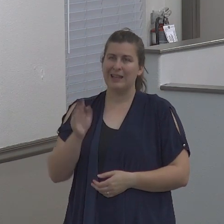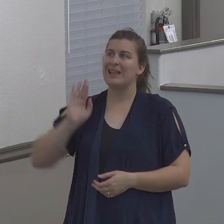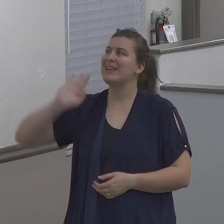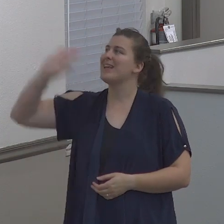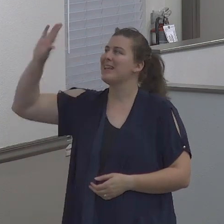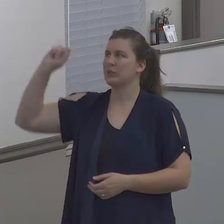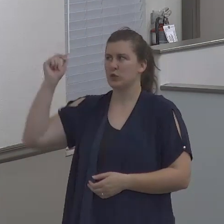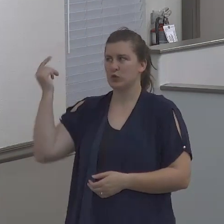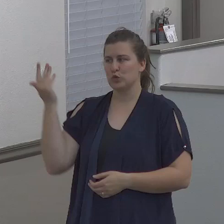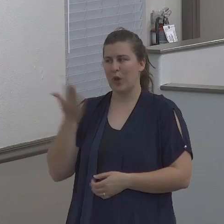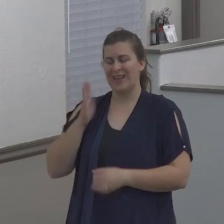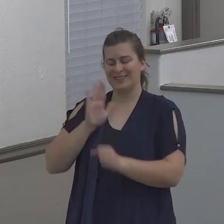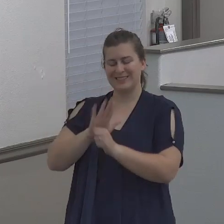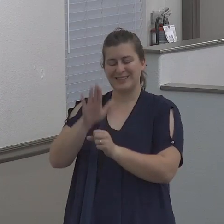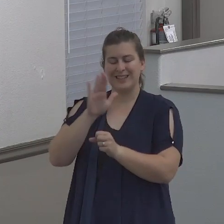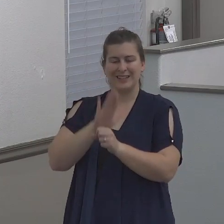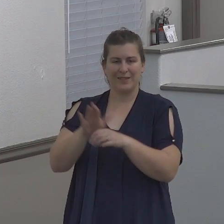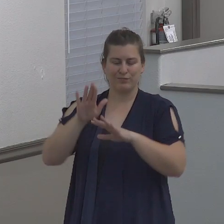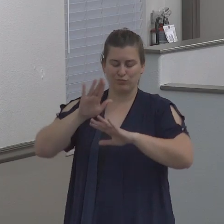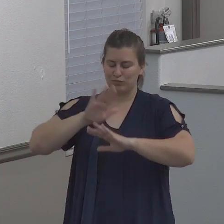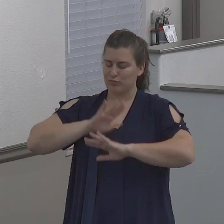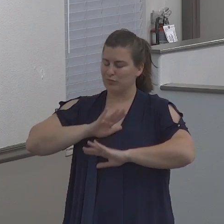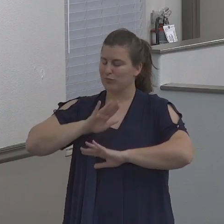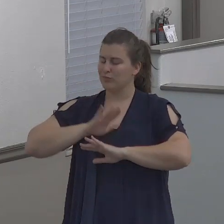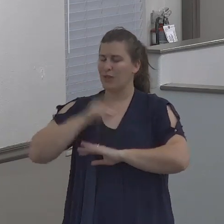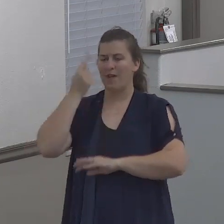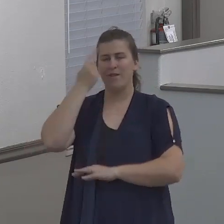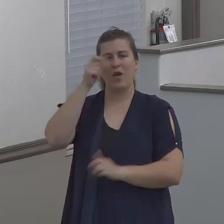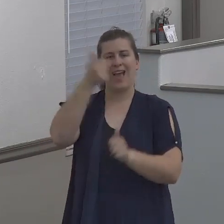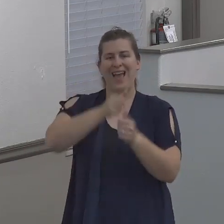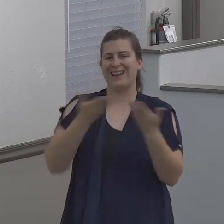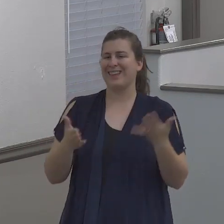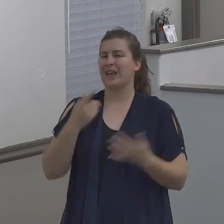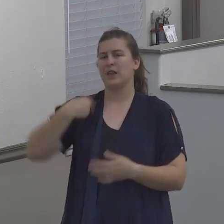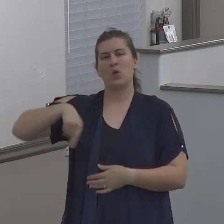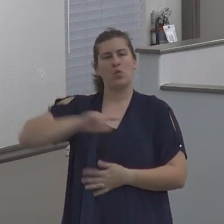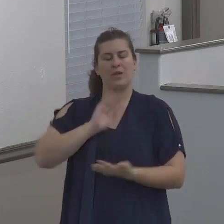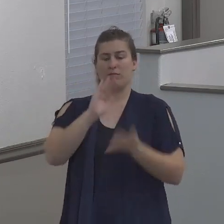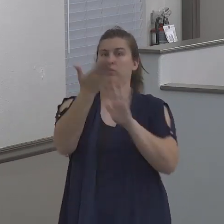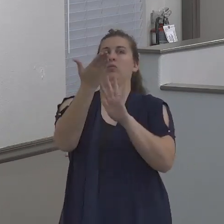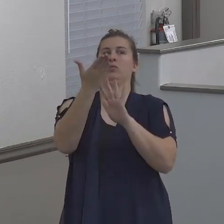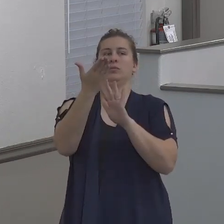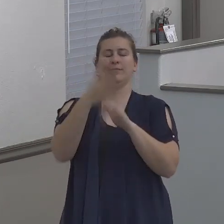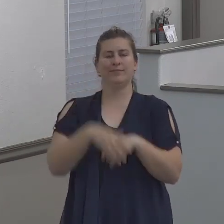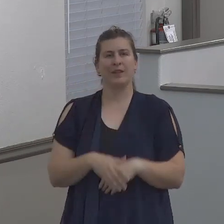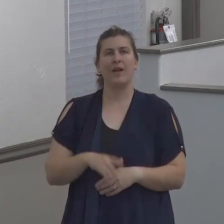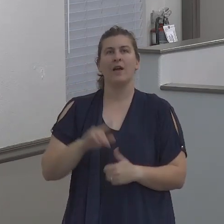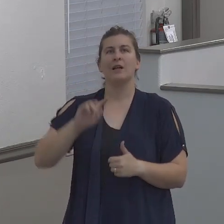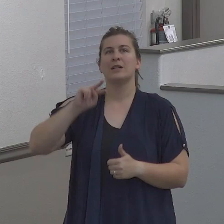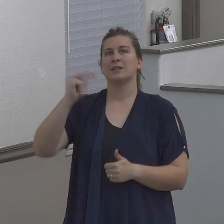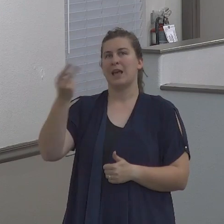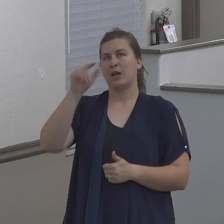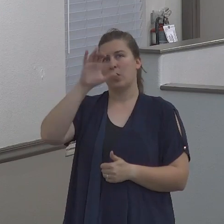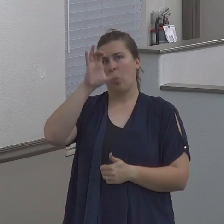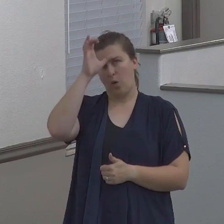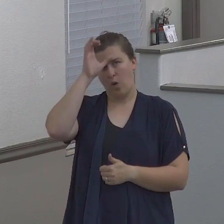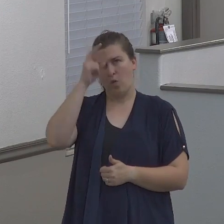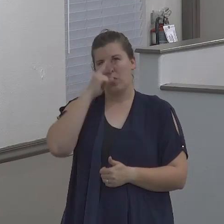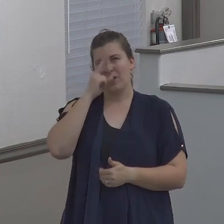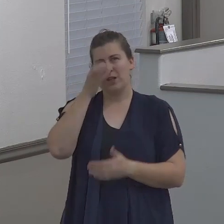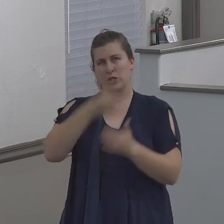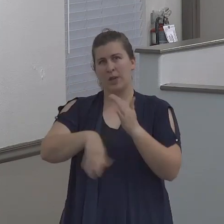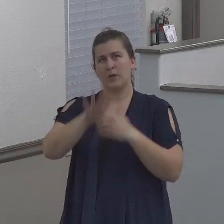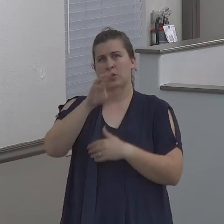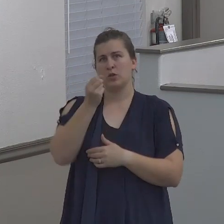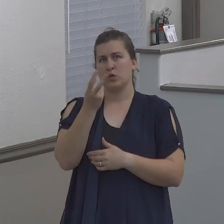He did say that His grace was sufficient for anything that we face.